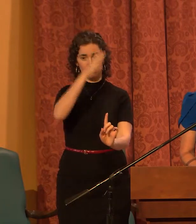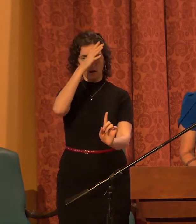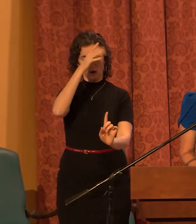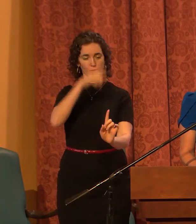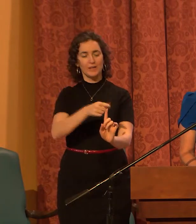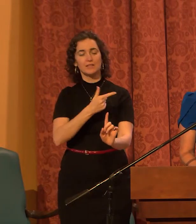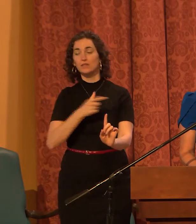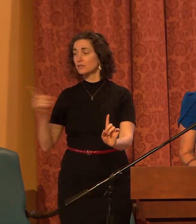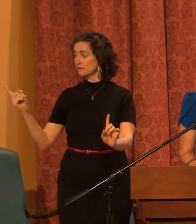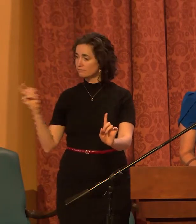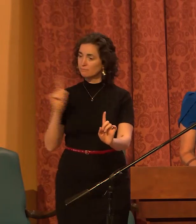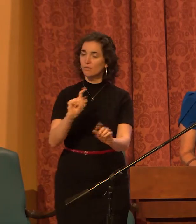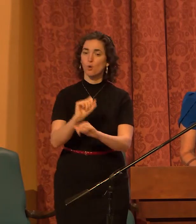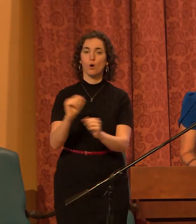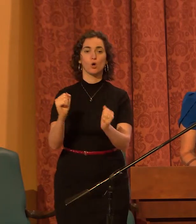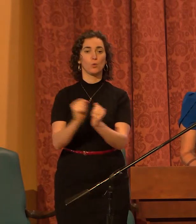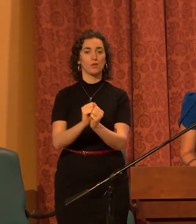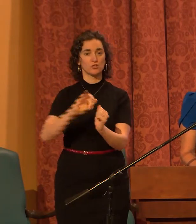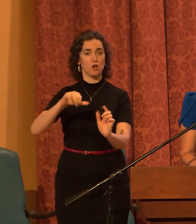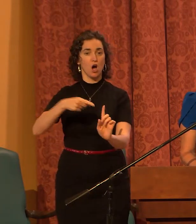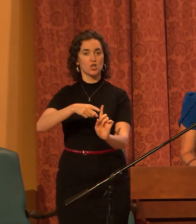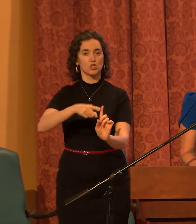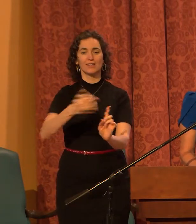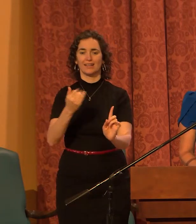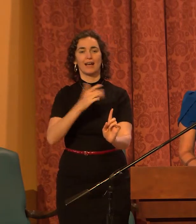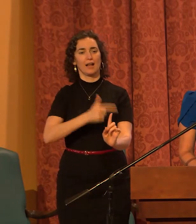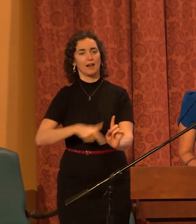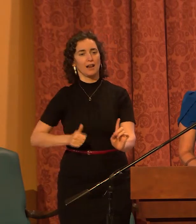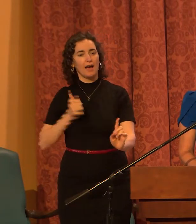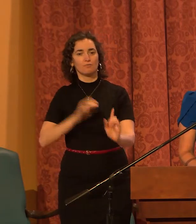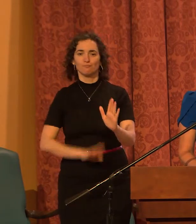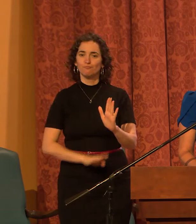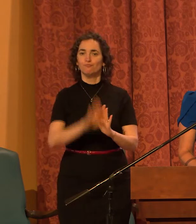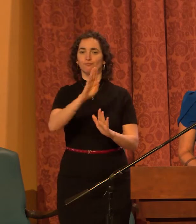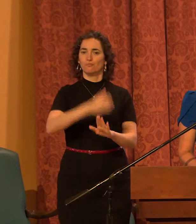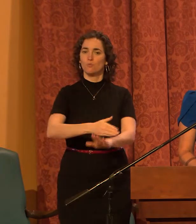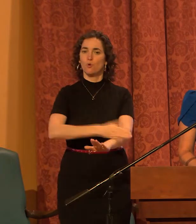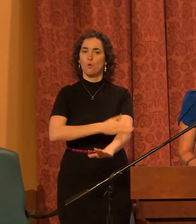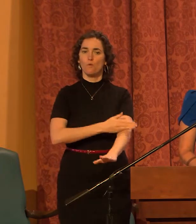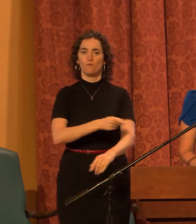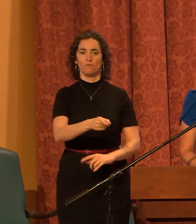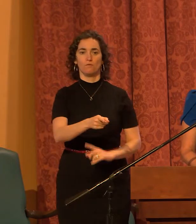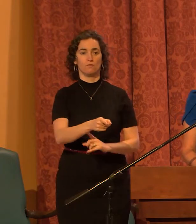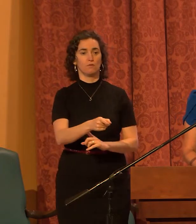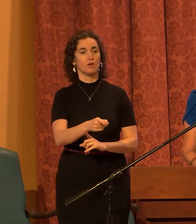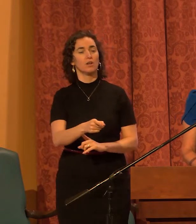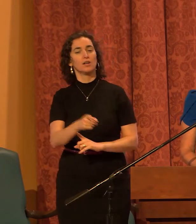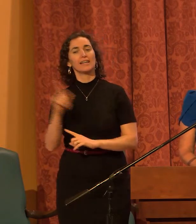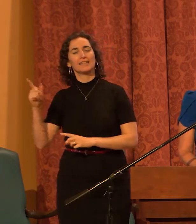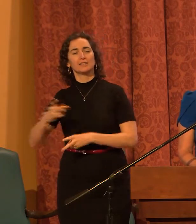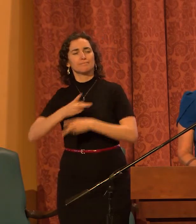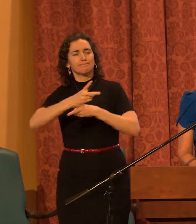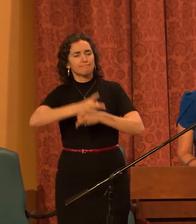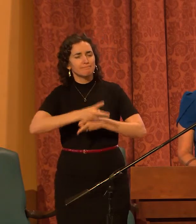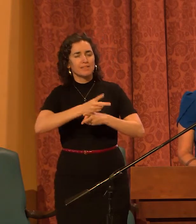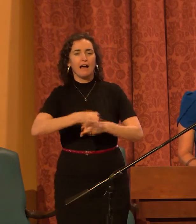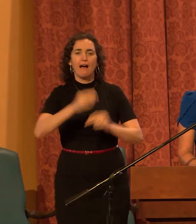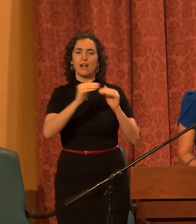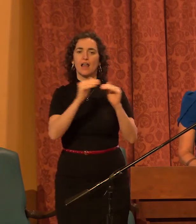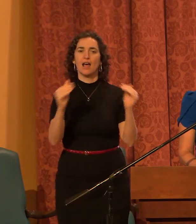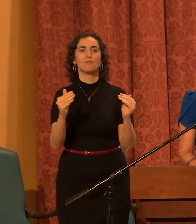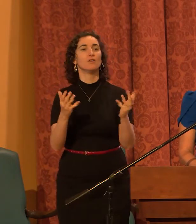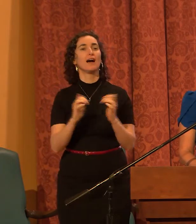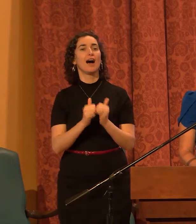life has greatly improved since Josh took his case. Josh's level of care was no more evident than the day that